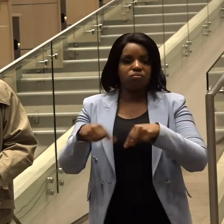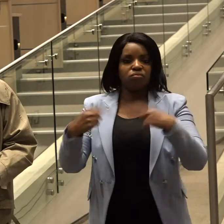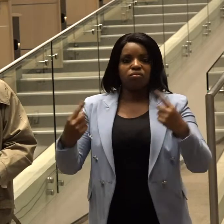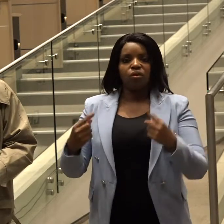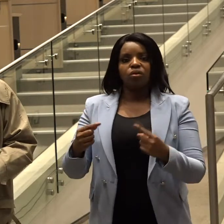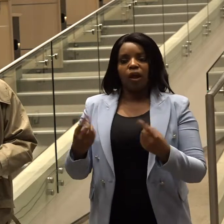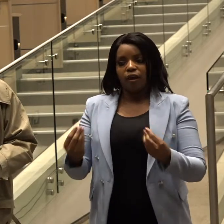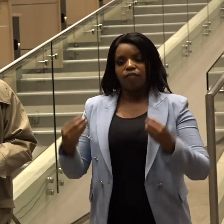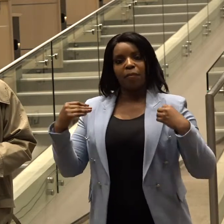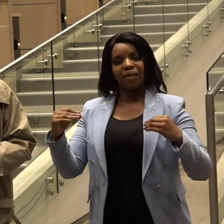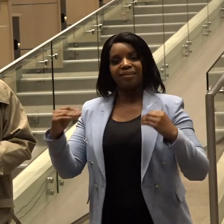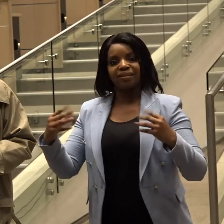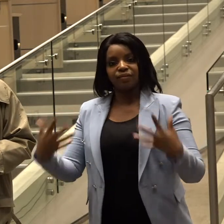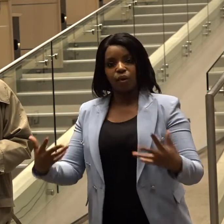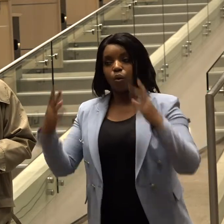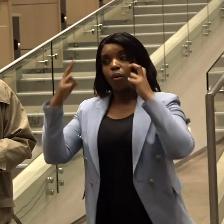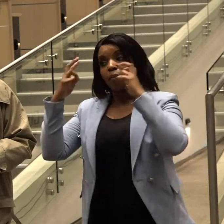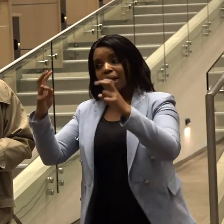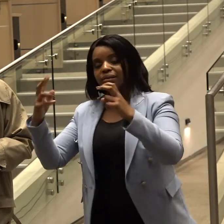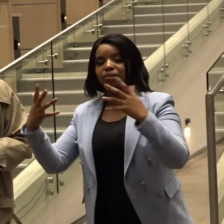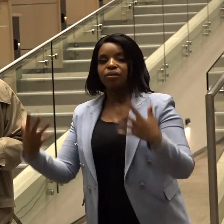bus a business because